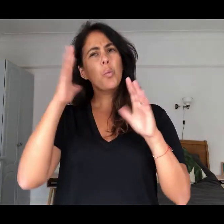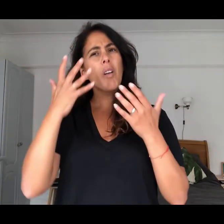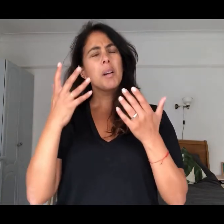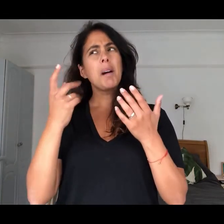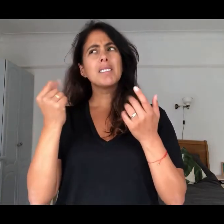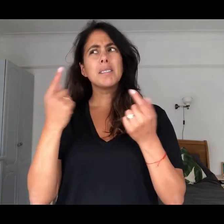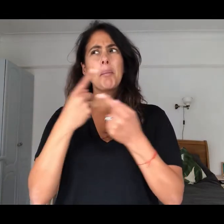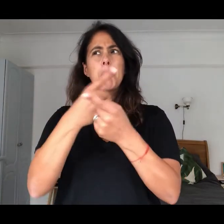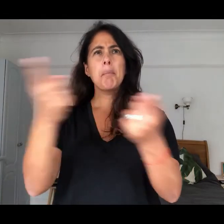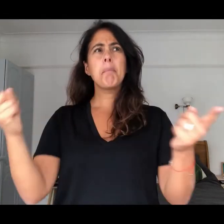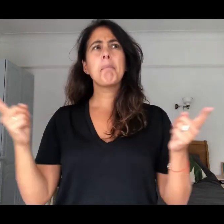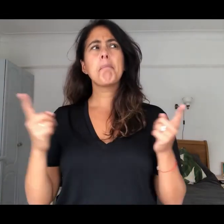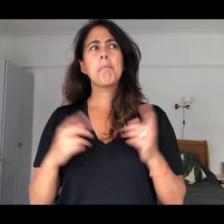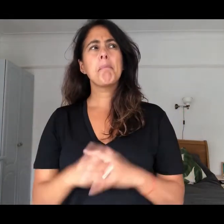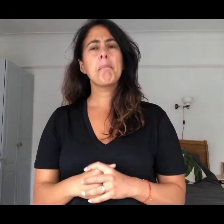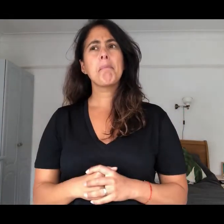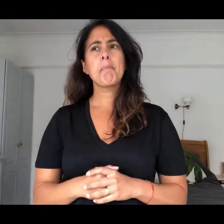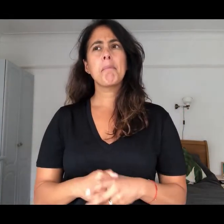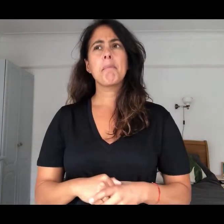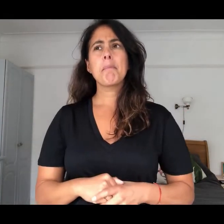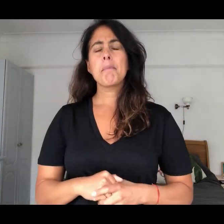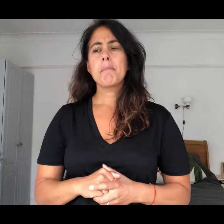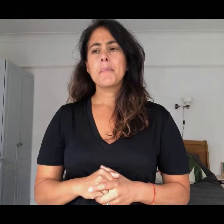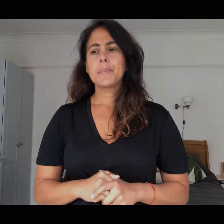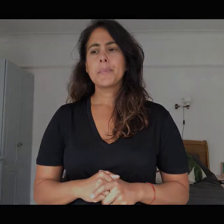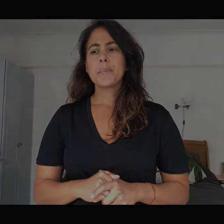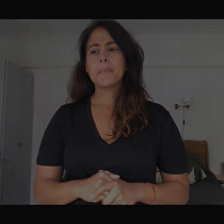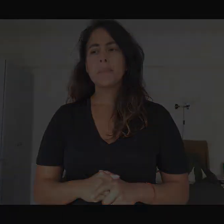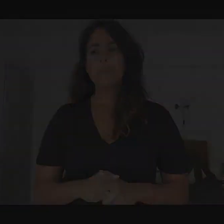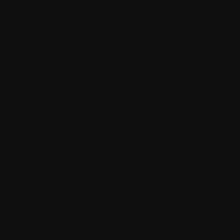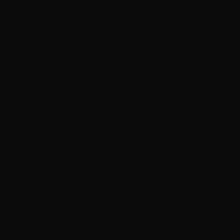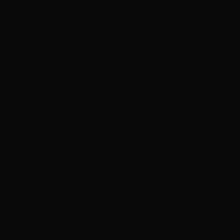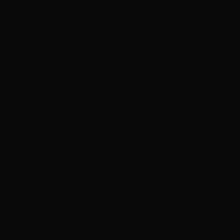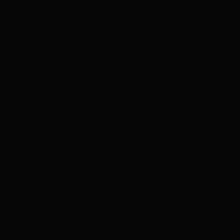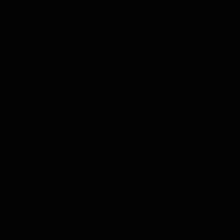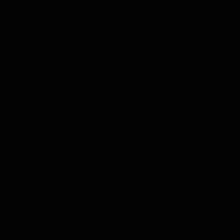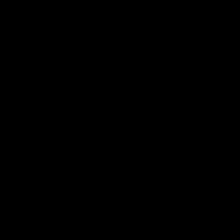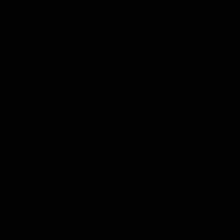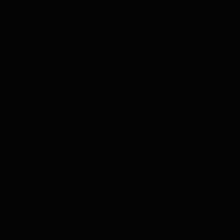I'm really worried about some people out there.